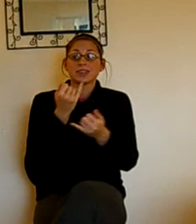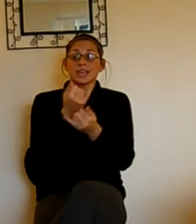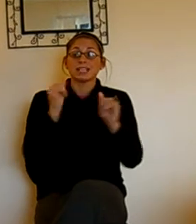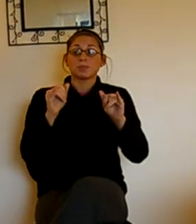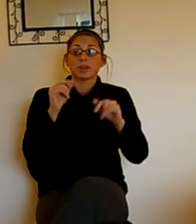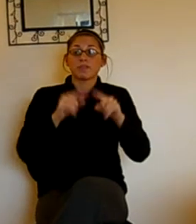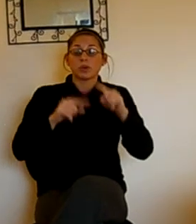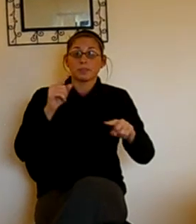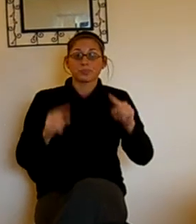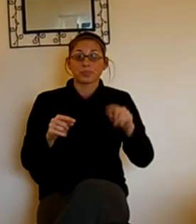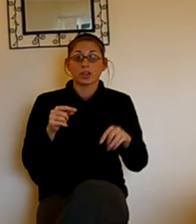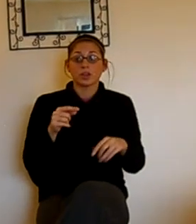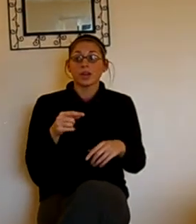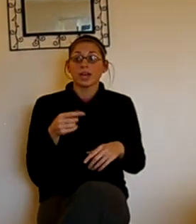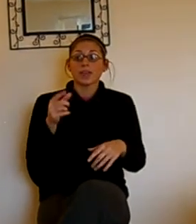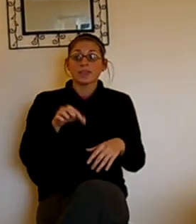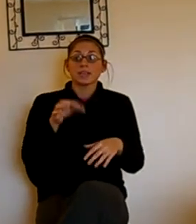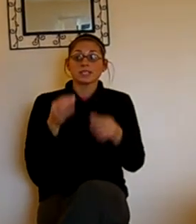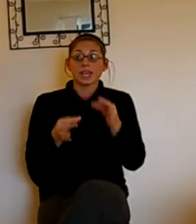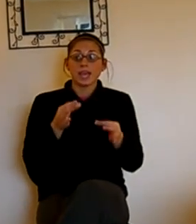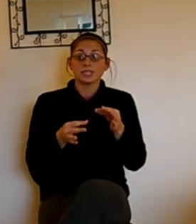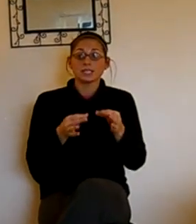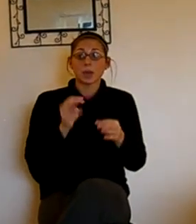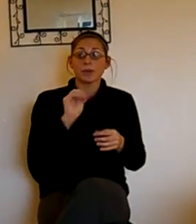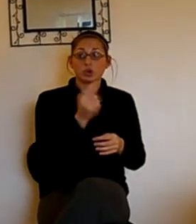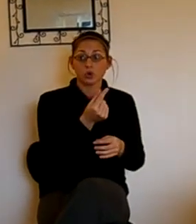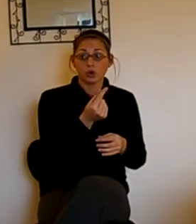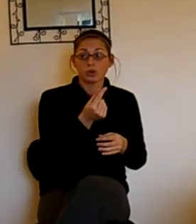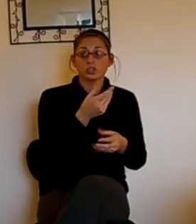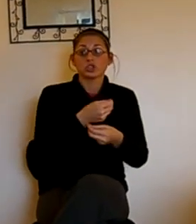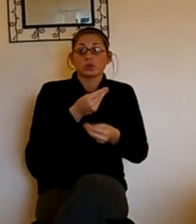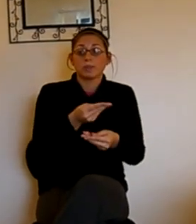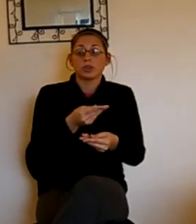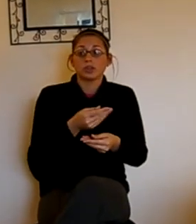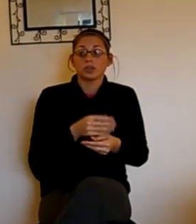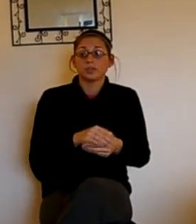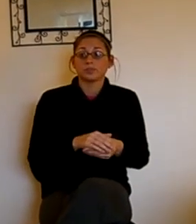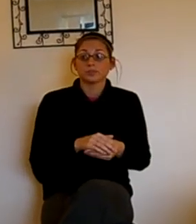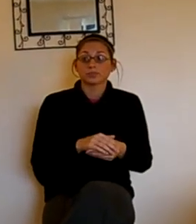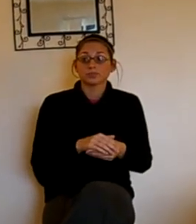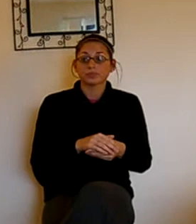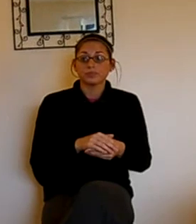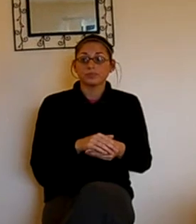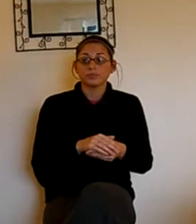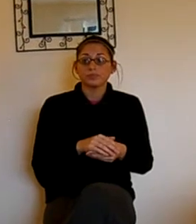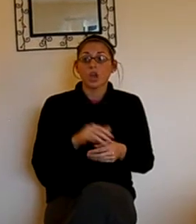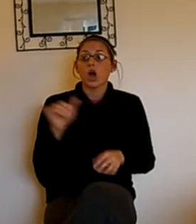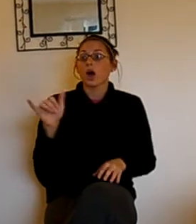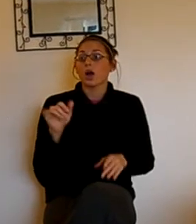is the Miracle-Gro. And most of the time, the treatment and the independent variable are almost identical, if not